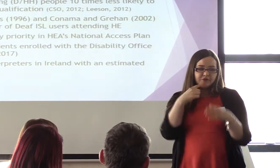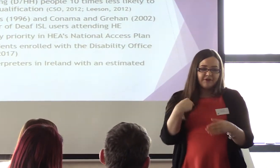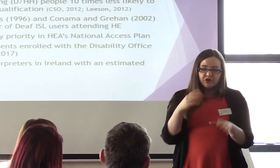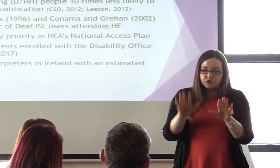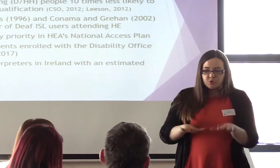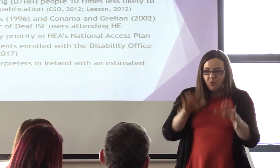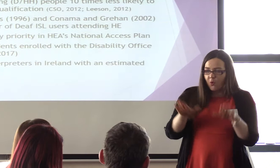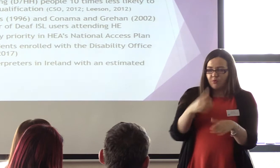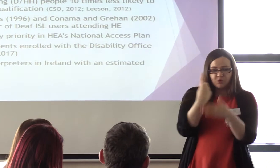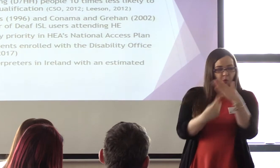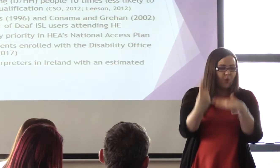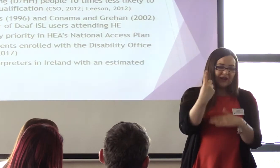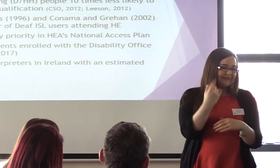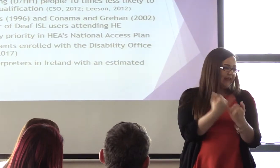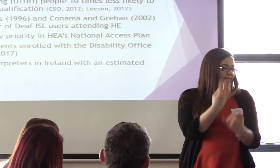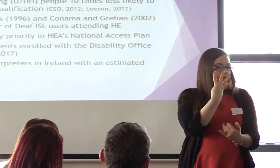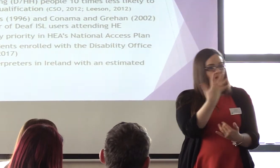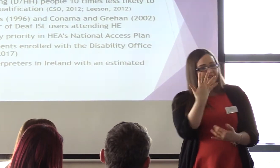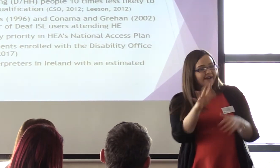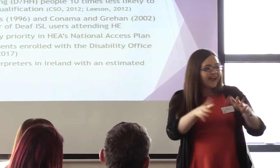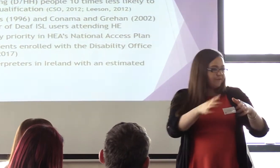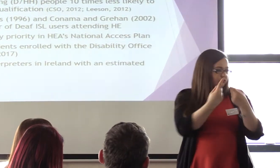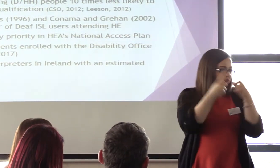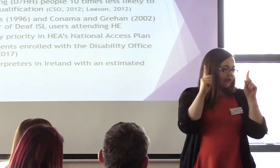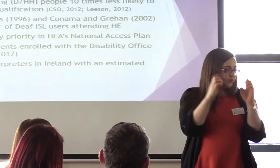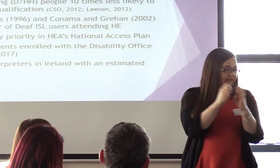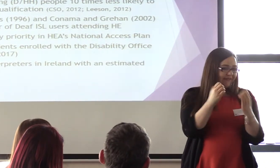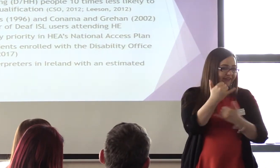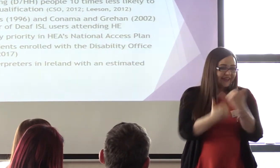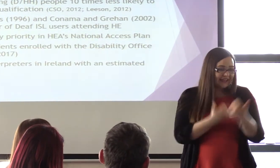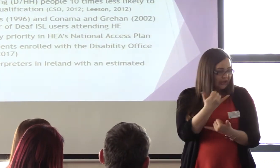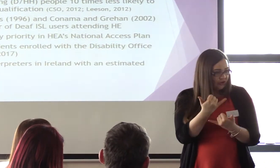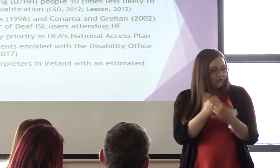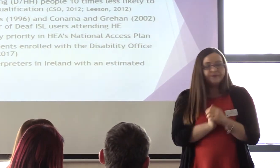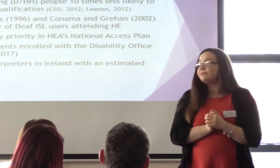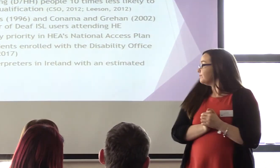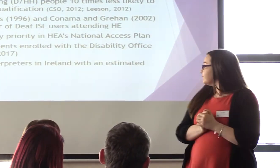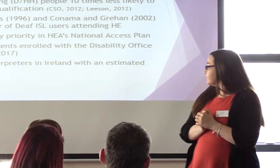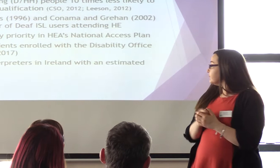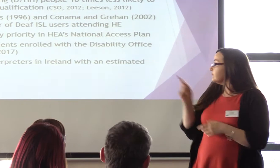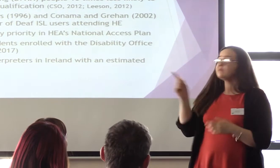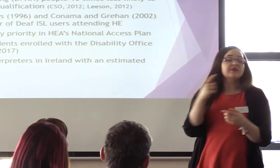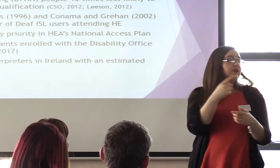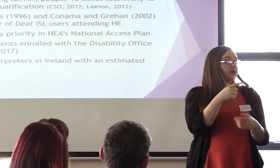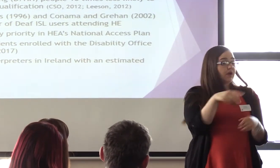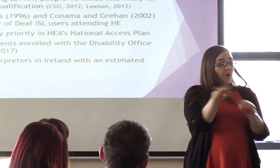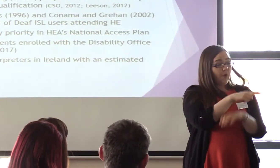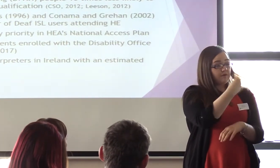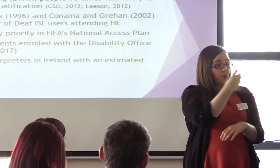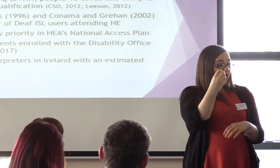for interpreters. The numbers are increasing, but we only have about 4 or 5 graduating on average a year, so the numbers